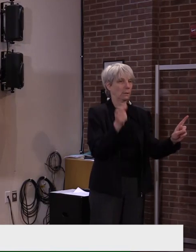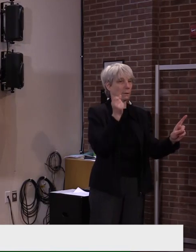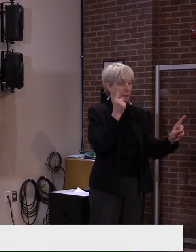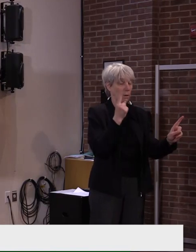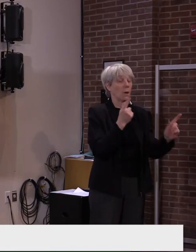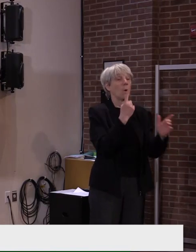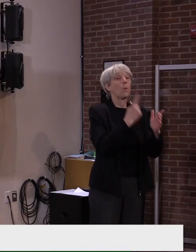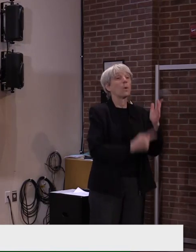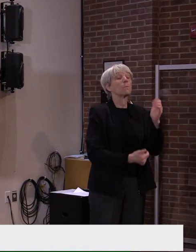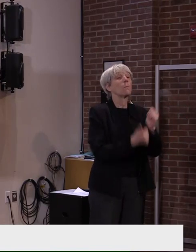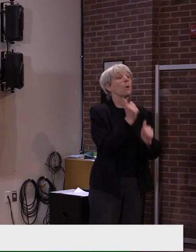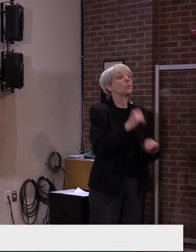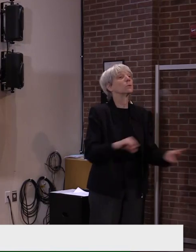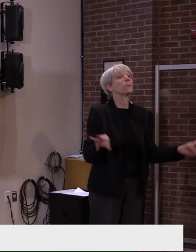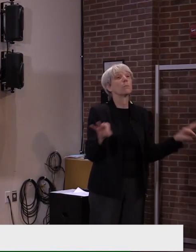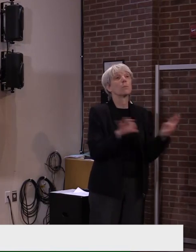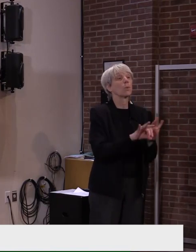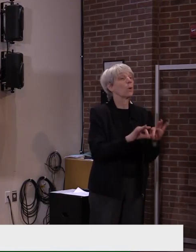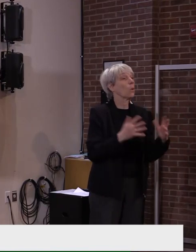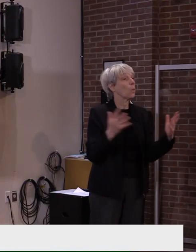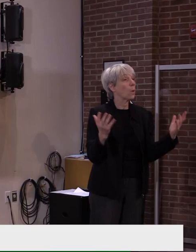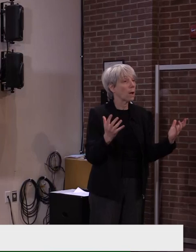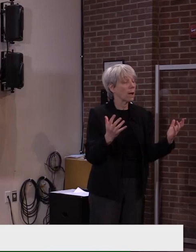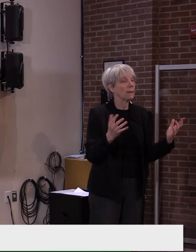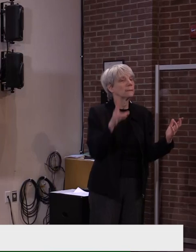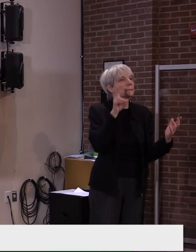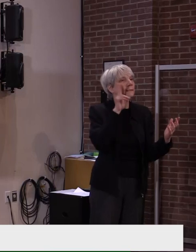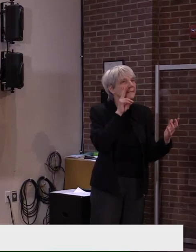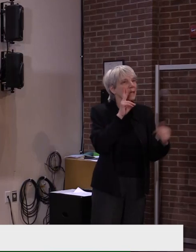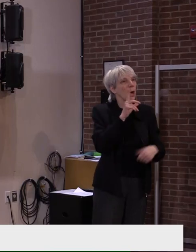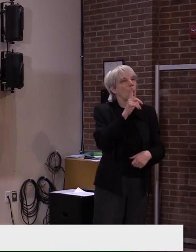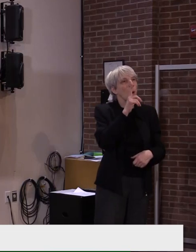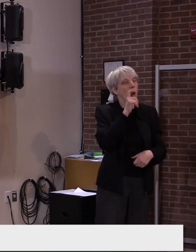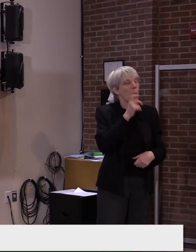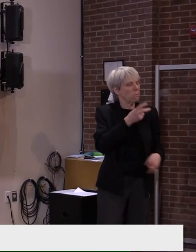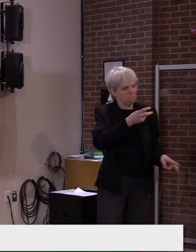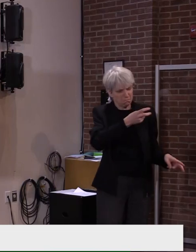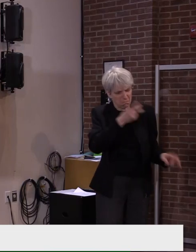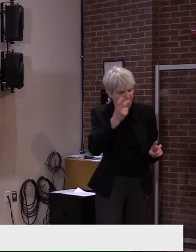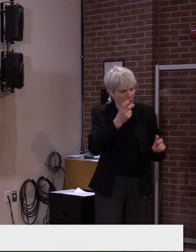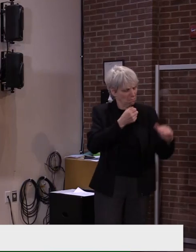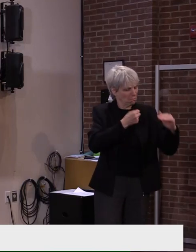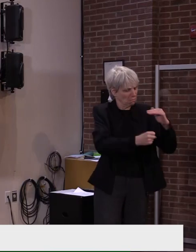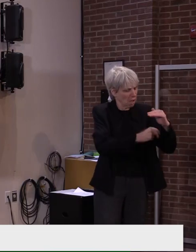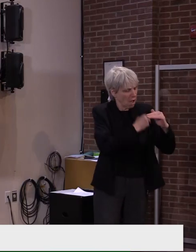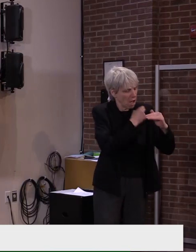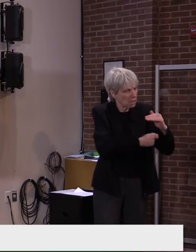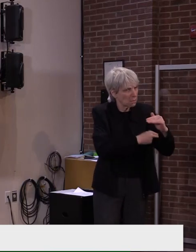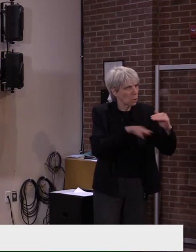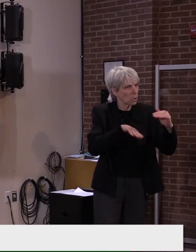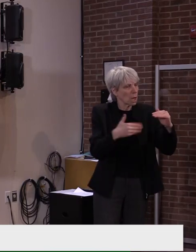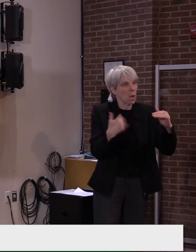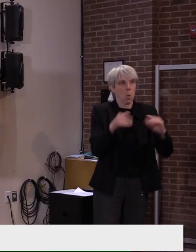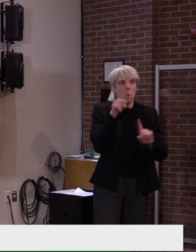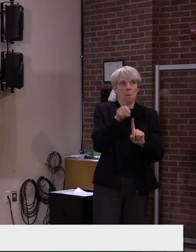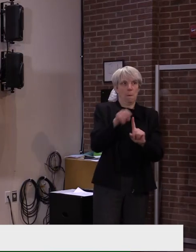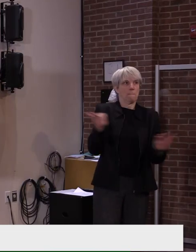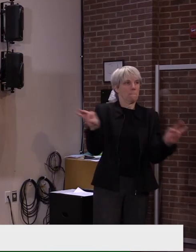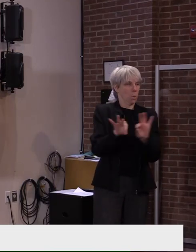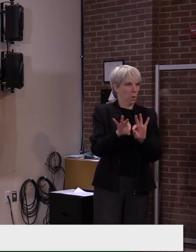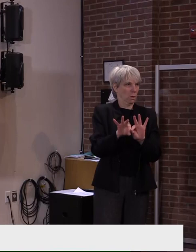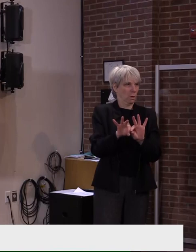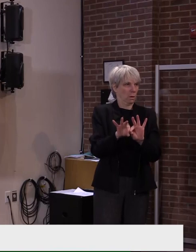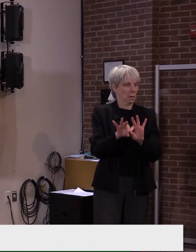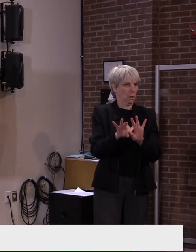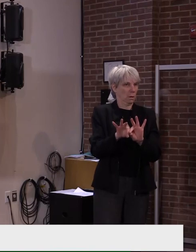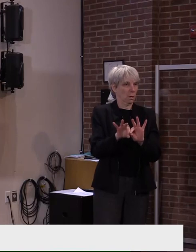closely are the data and metrics of serious outcomes among people, specifically hospitalizations